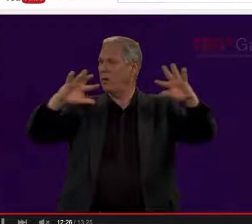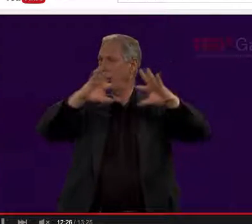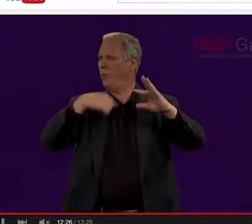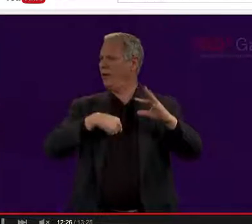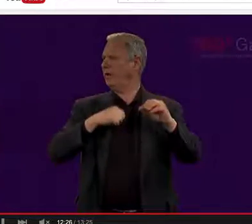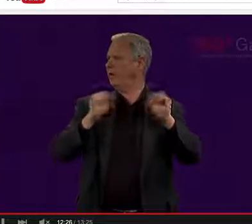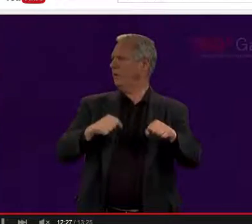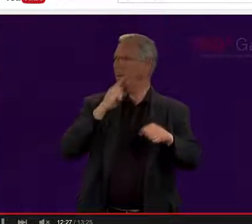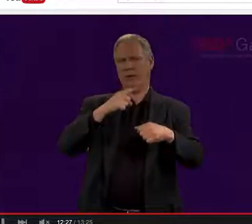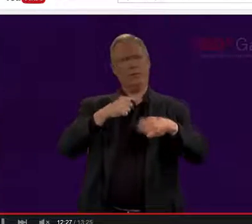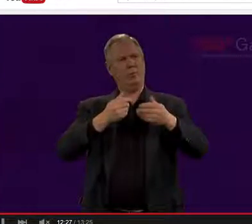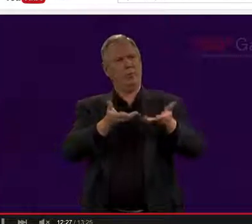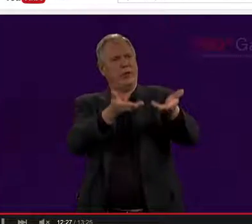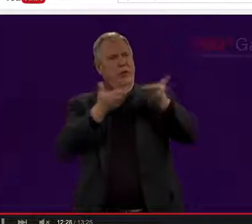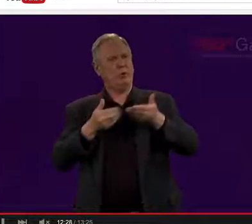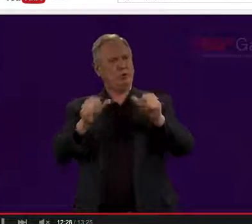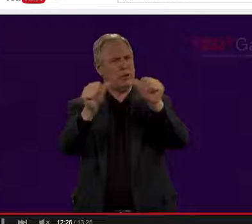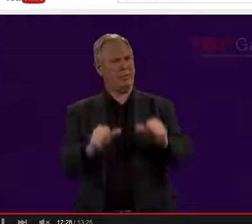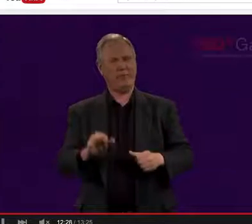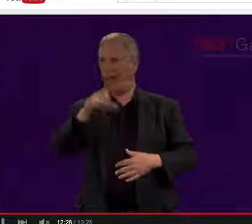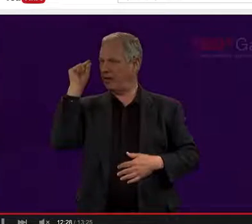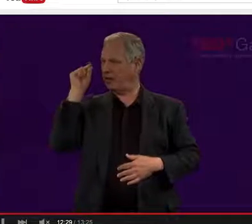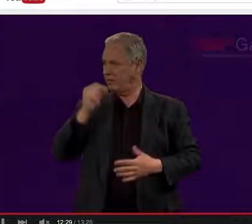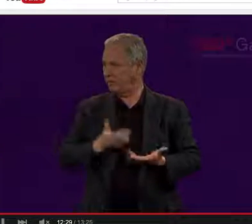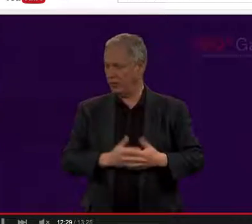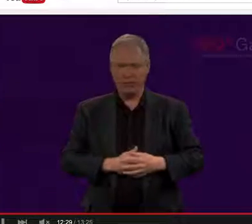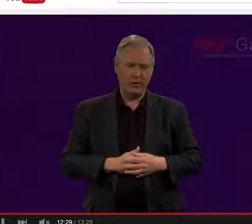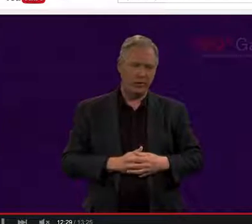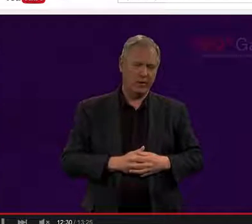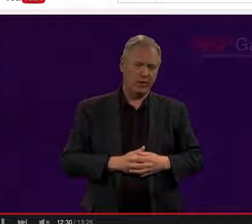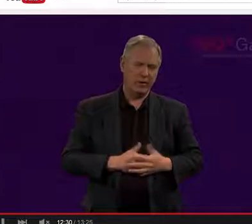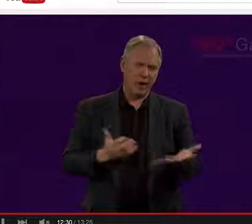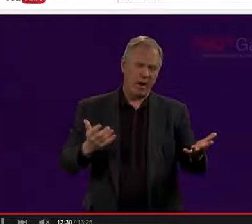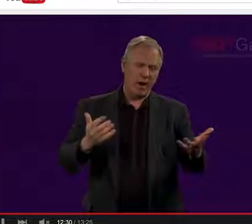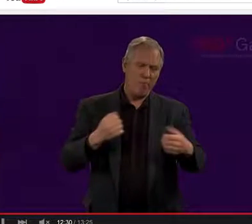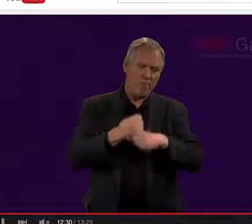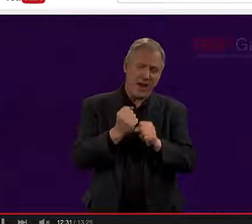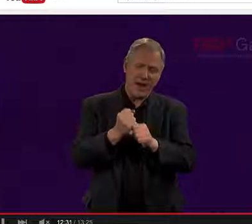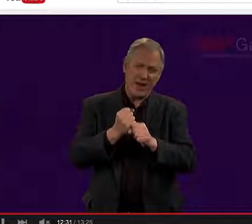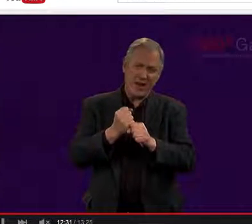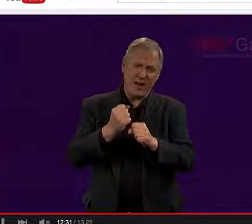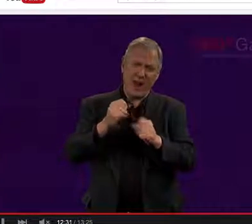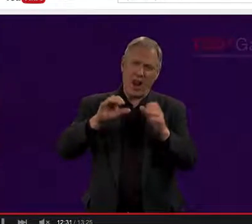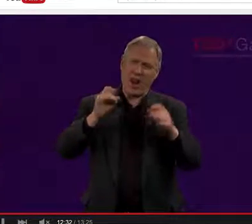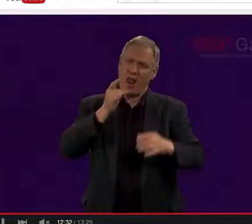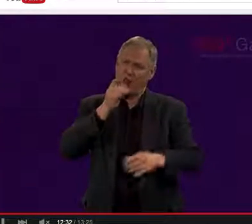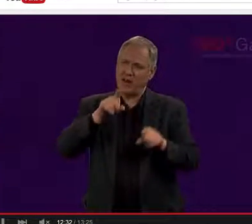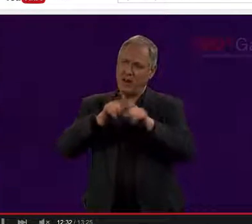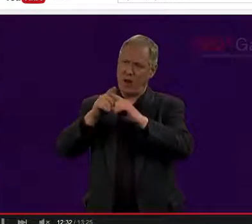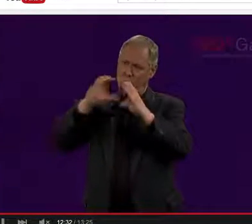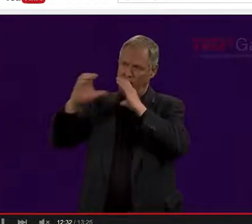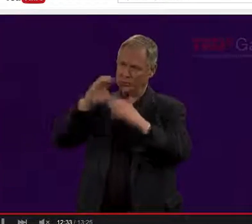The lights go over the walls and it brings a new shape to Gallaudet.